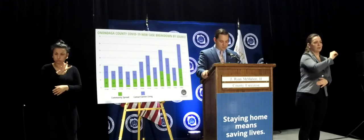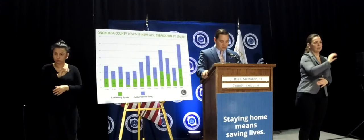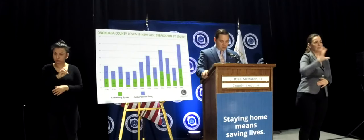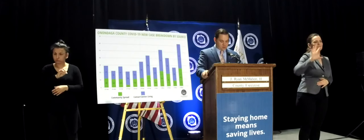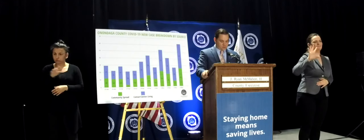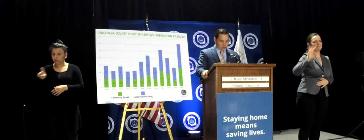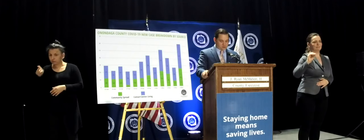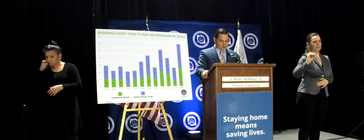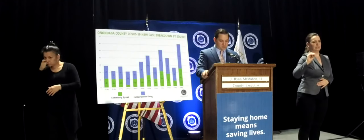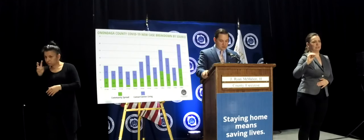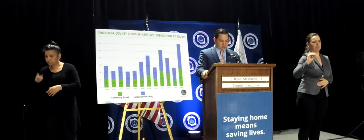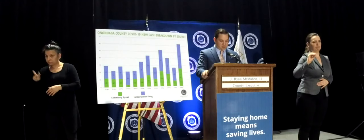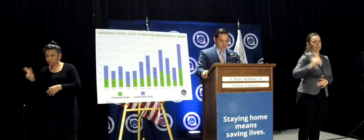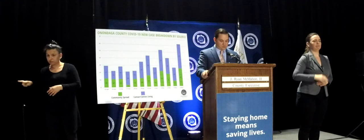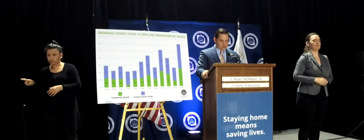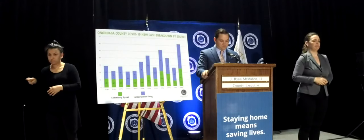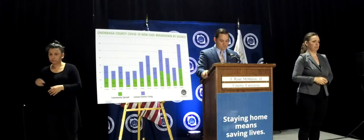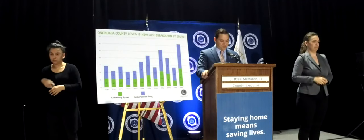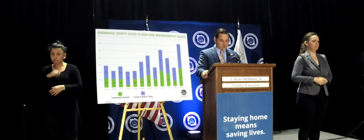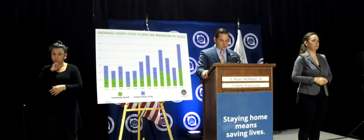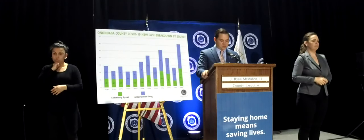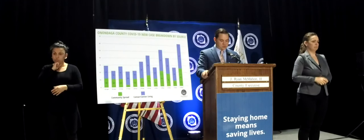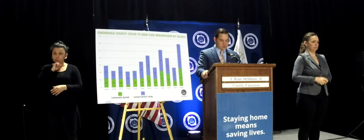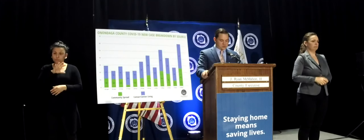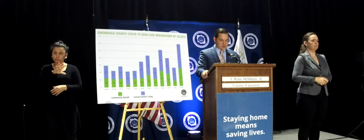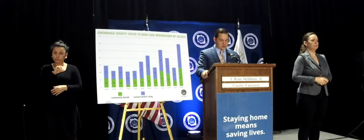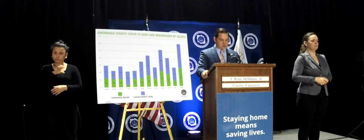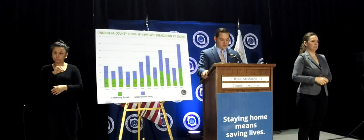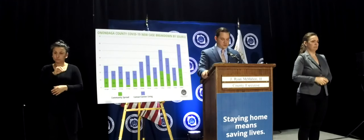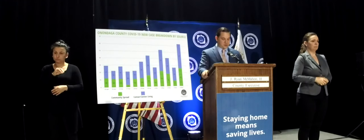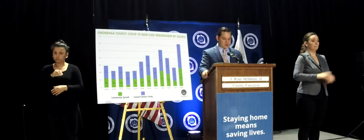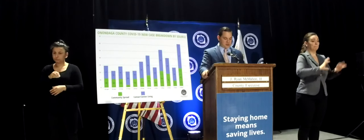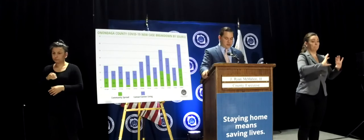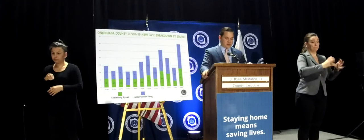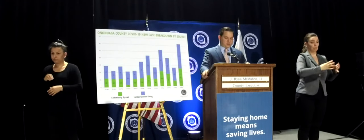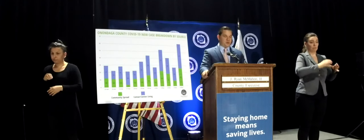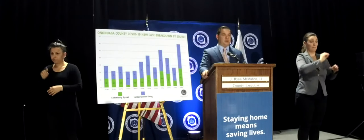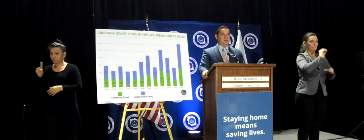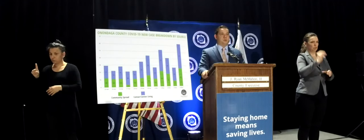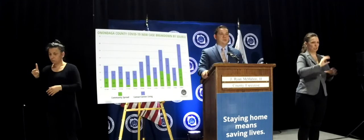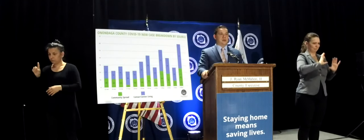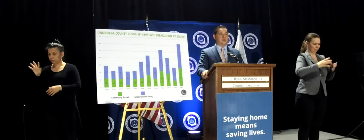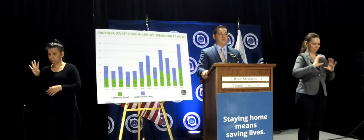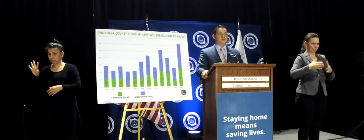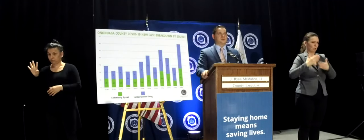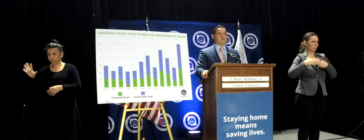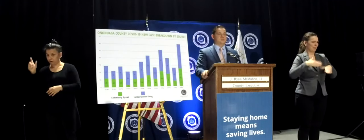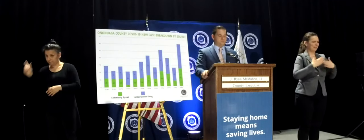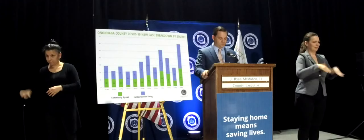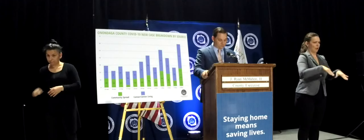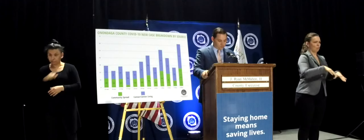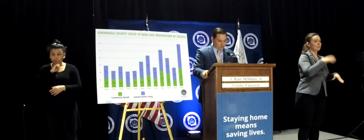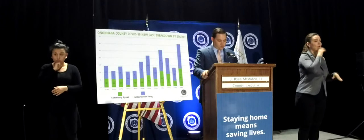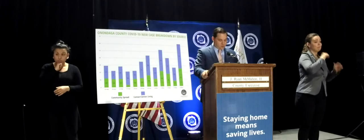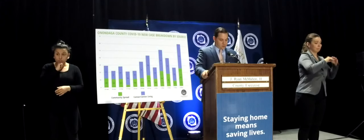40, 46% under 50, 62% under 60, and 38% over